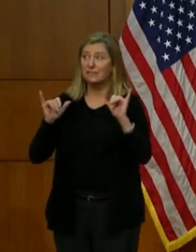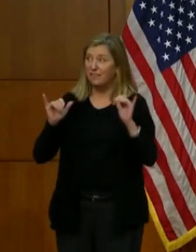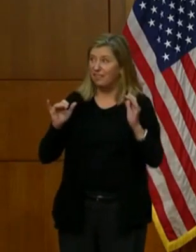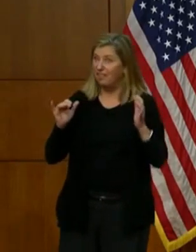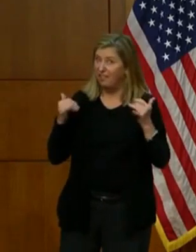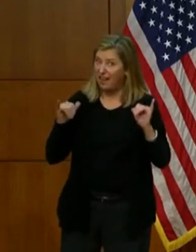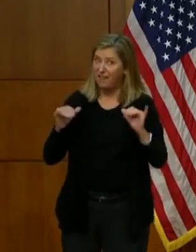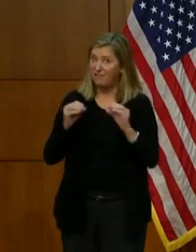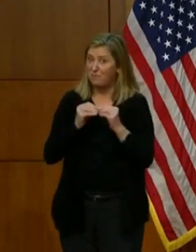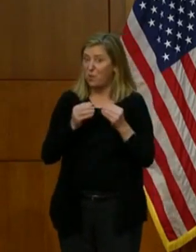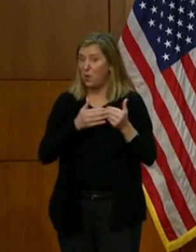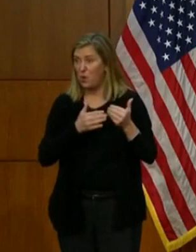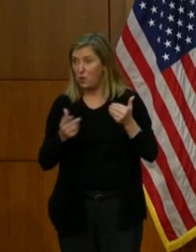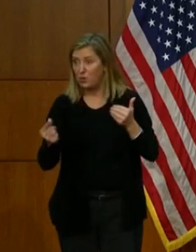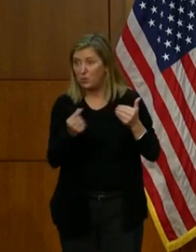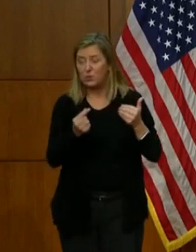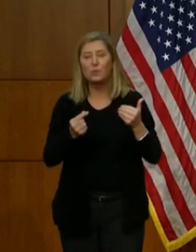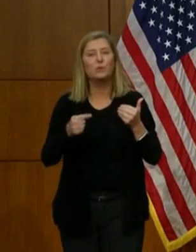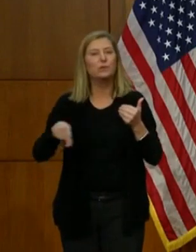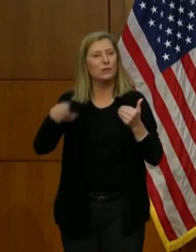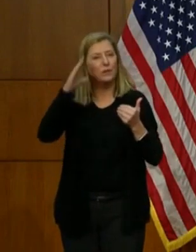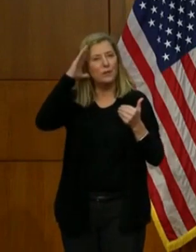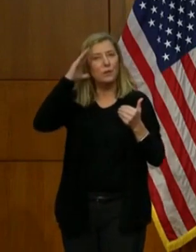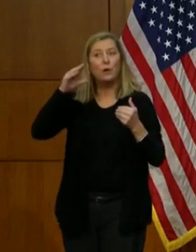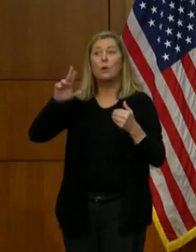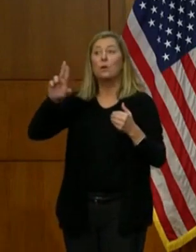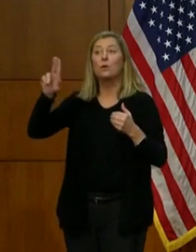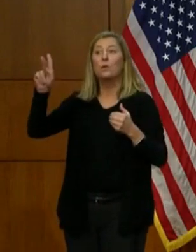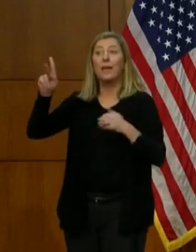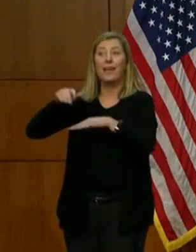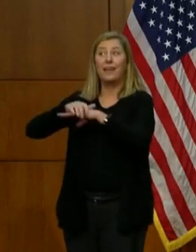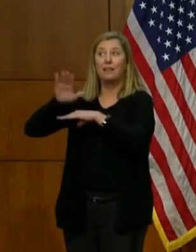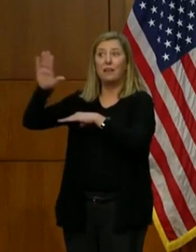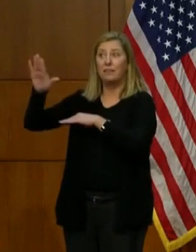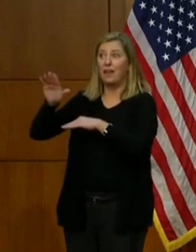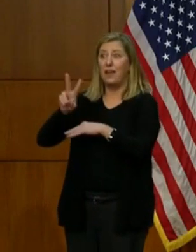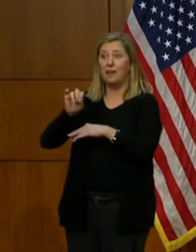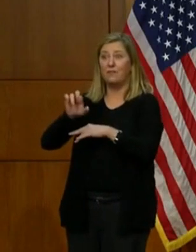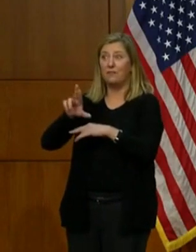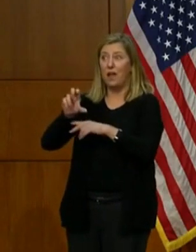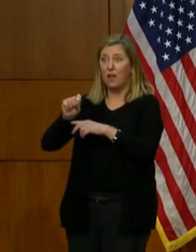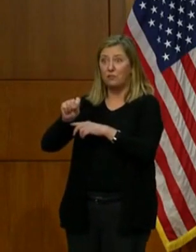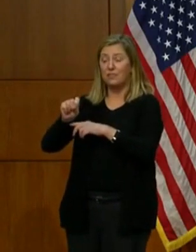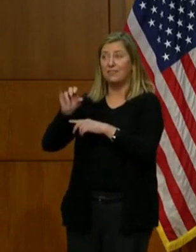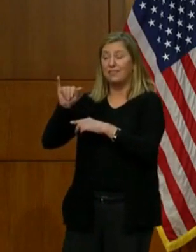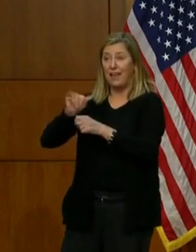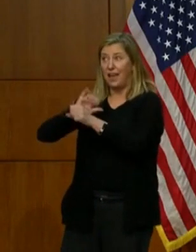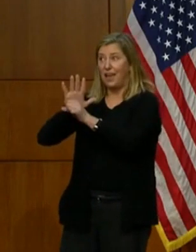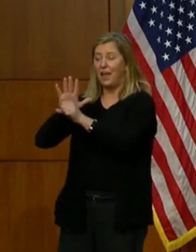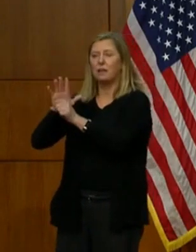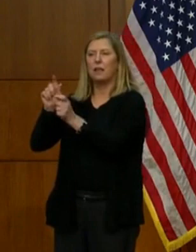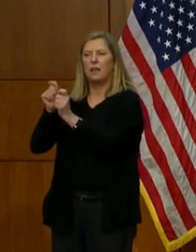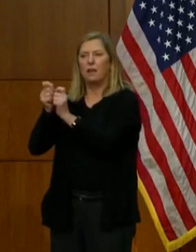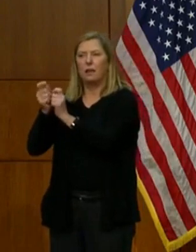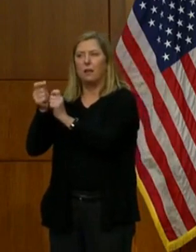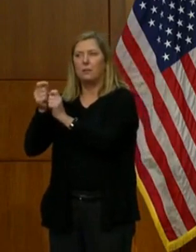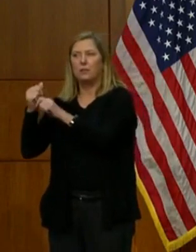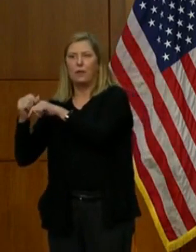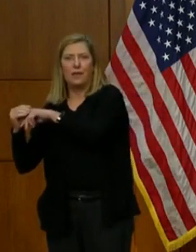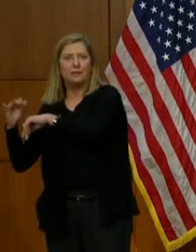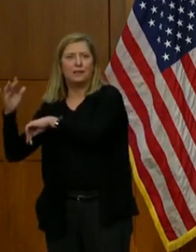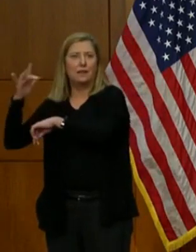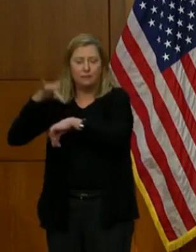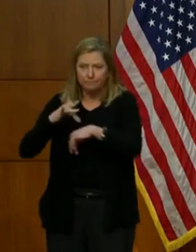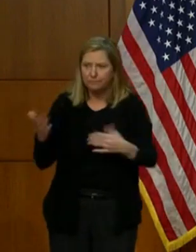yet. We have a variant, as you all know, from the UK that we're watching very closely. B117 is the name of that. So we're kind of in a race